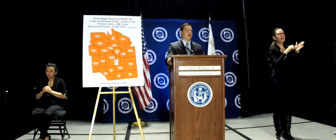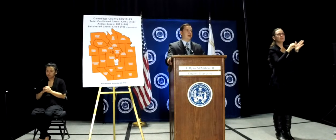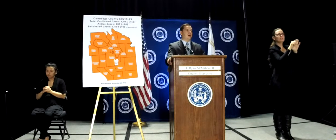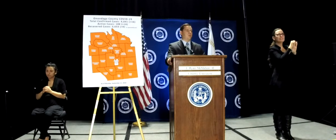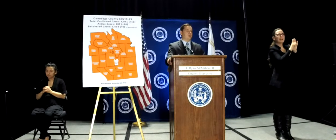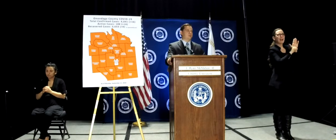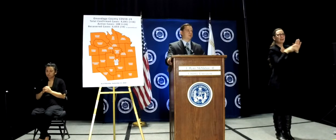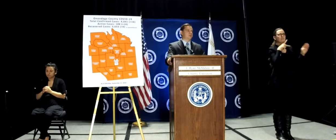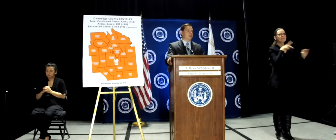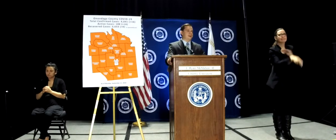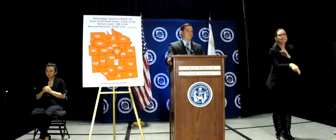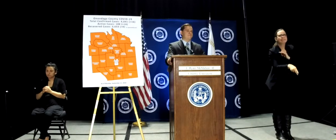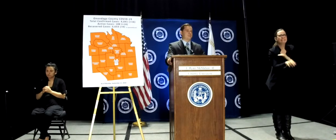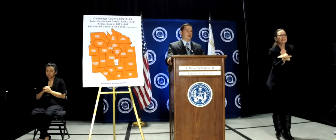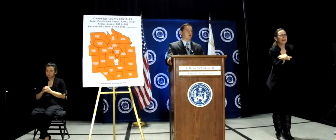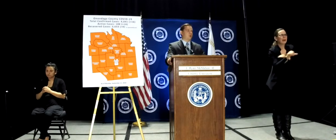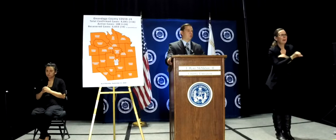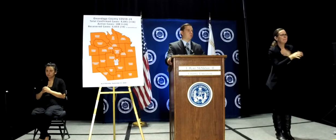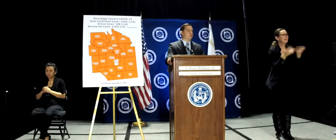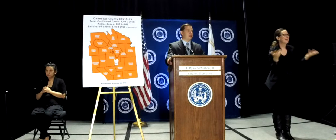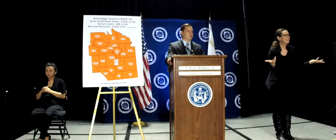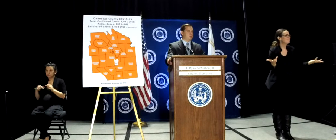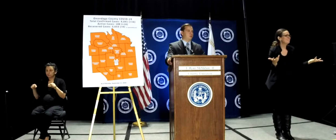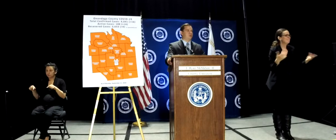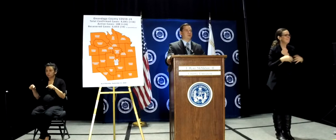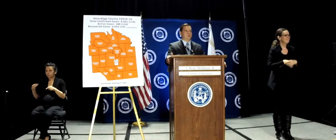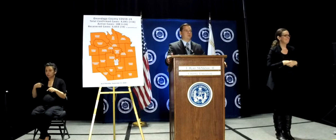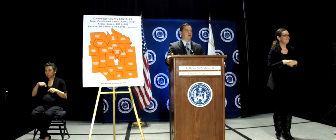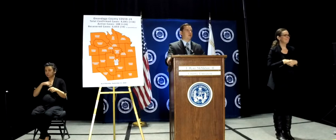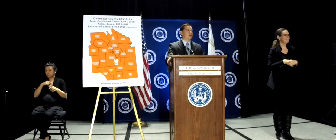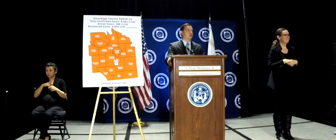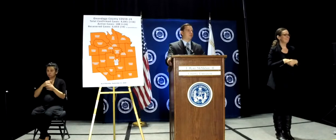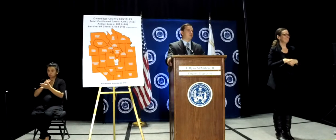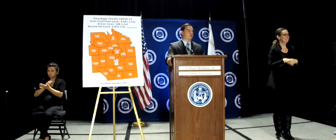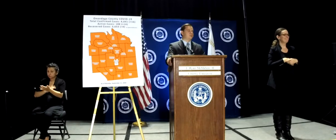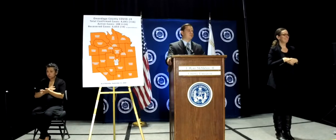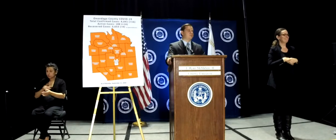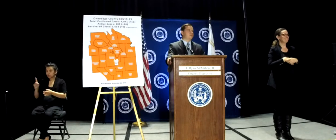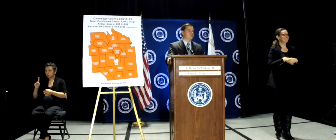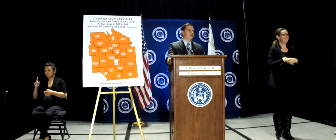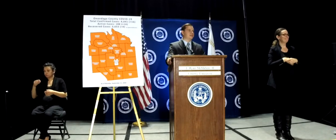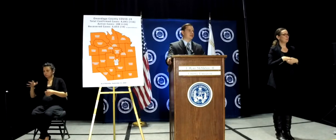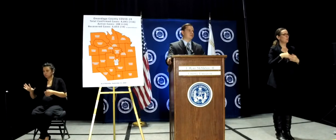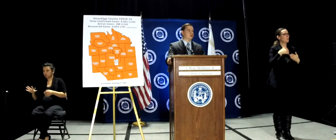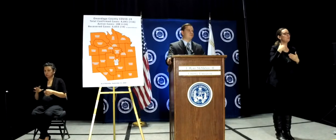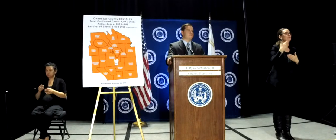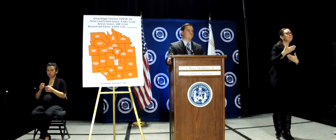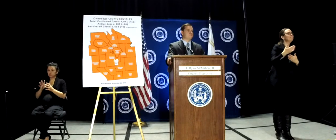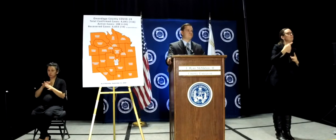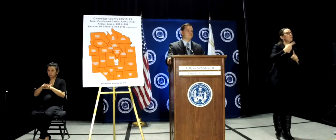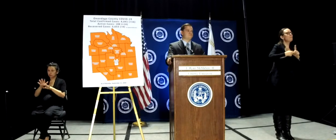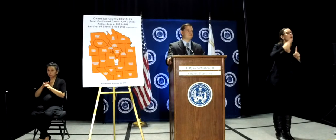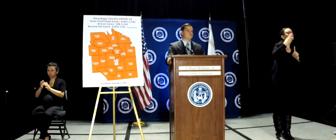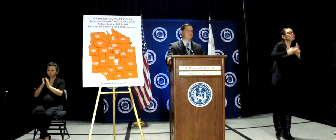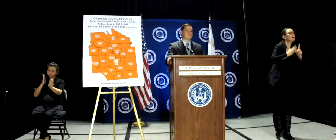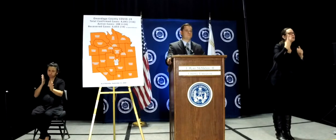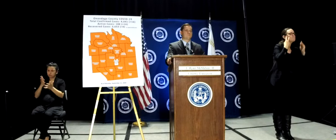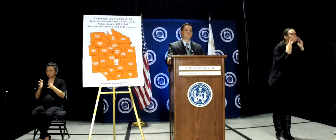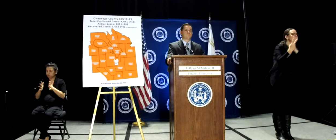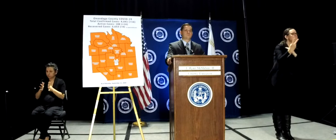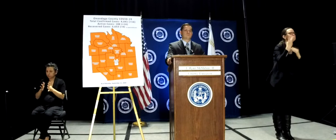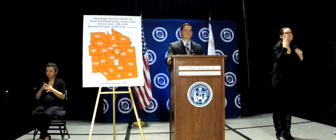aren't behind now, but I don't know next month or the following month I'll be able to say the same thing.